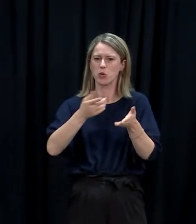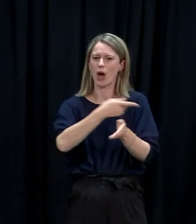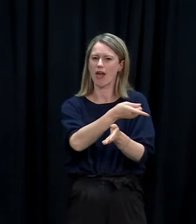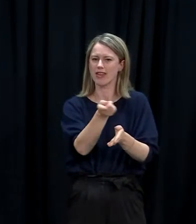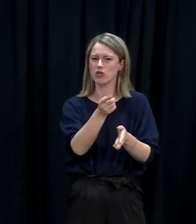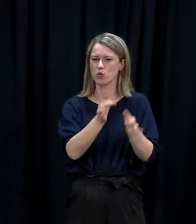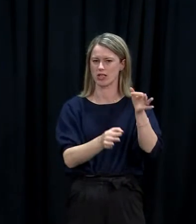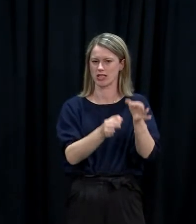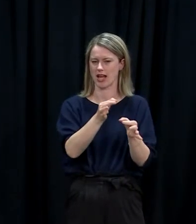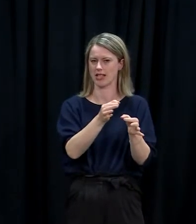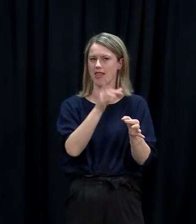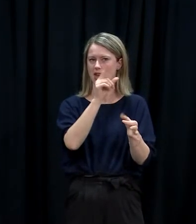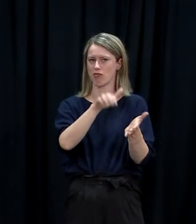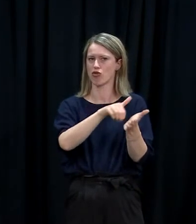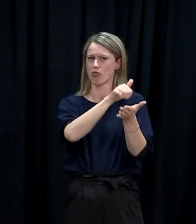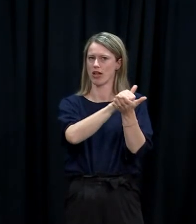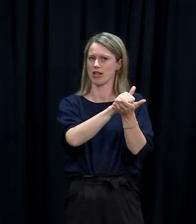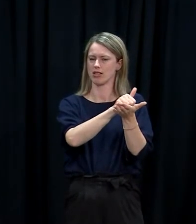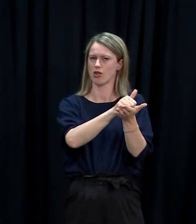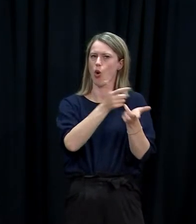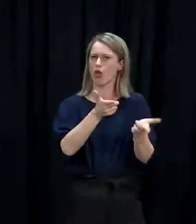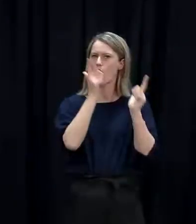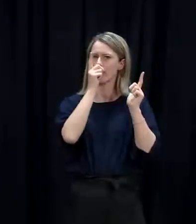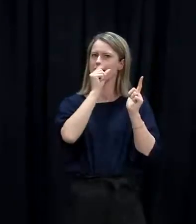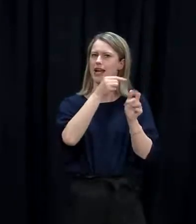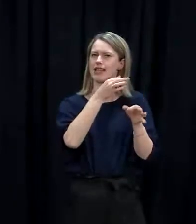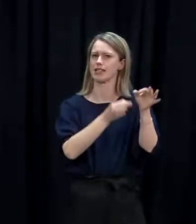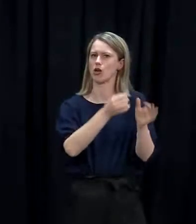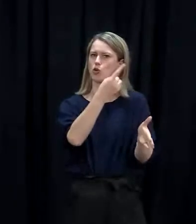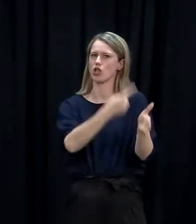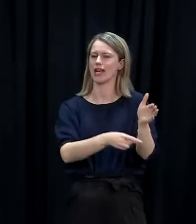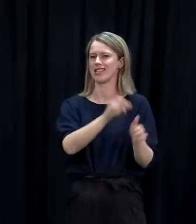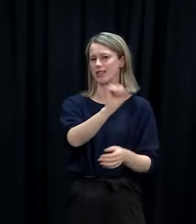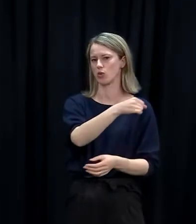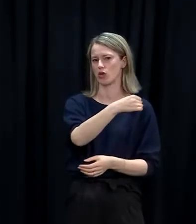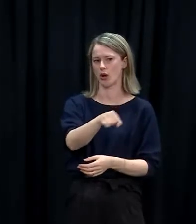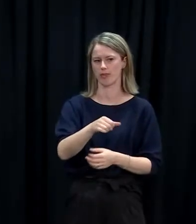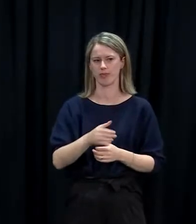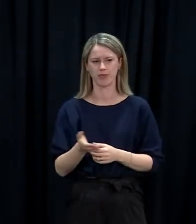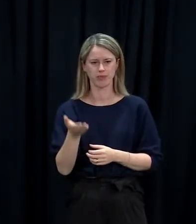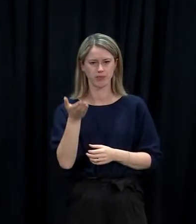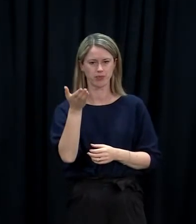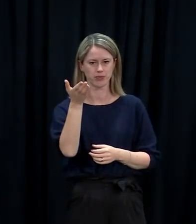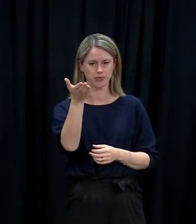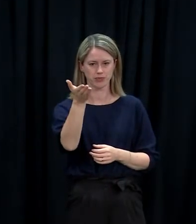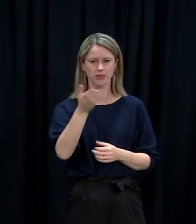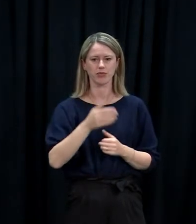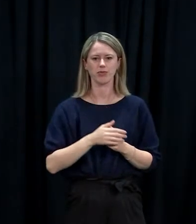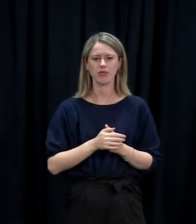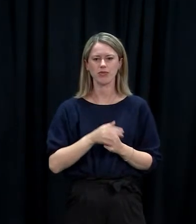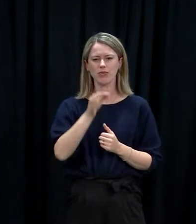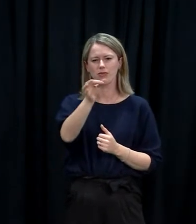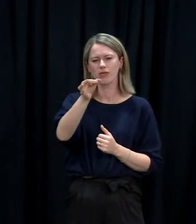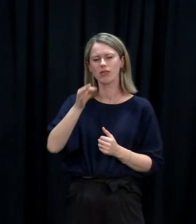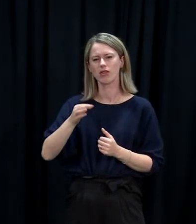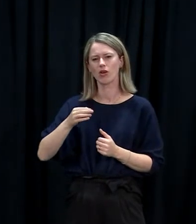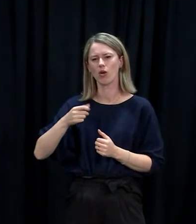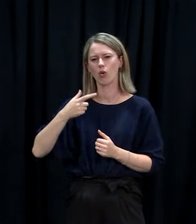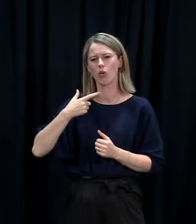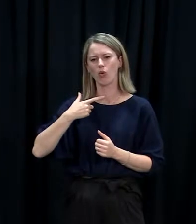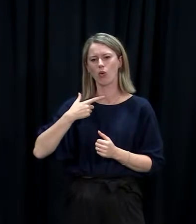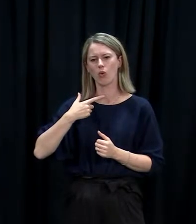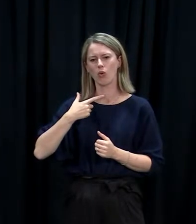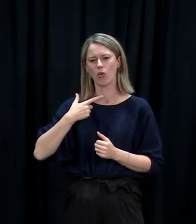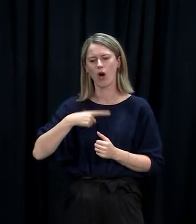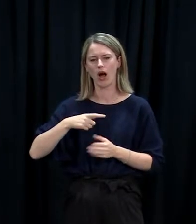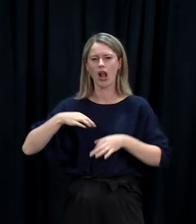others who have the appropriate authority to make decisions around charging. Why is it taking so long to make a call on schools in